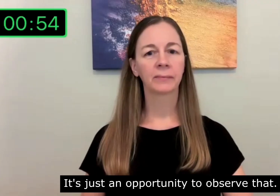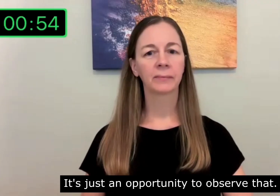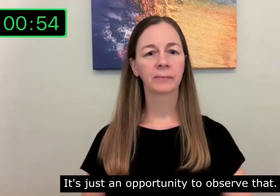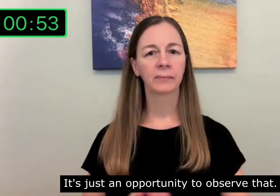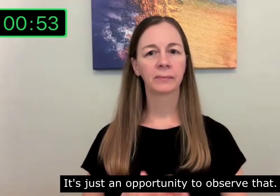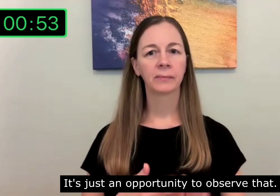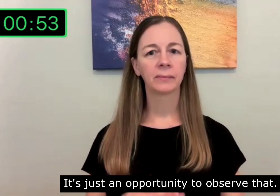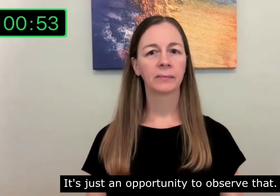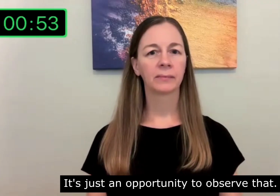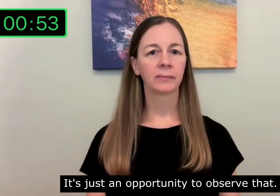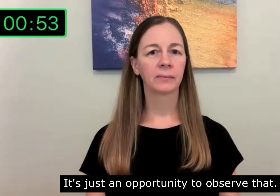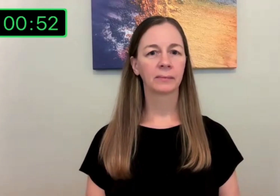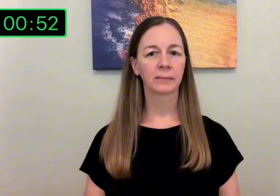that.